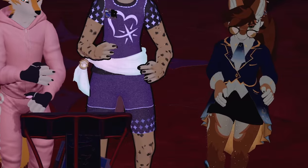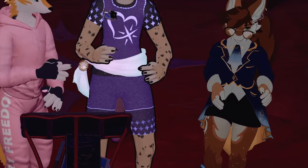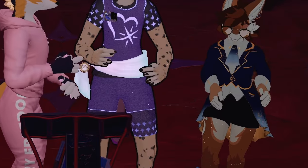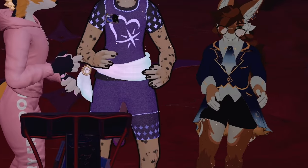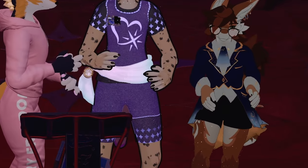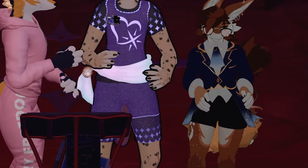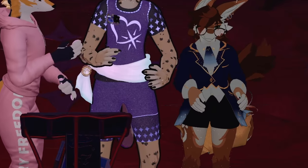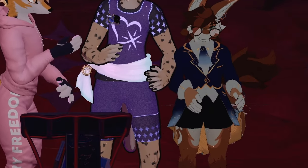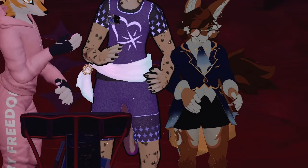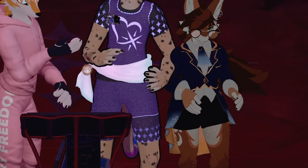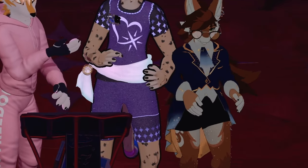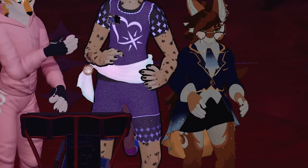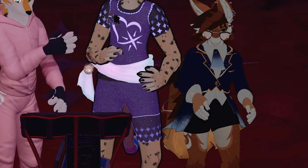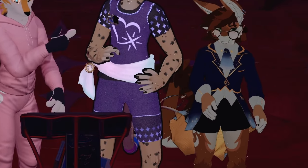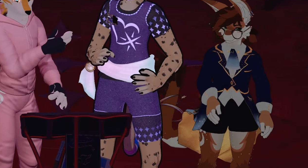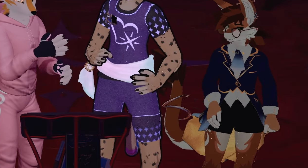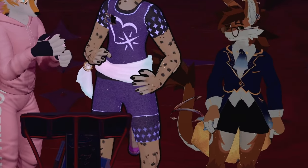All right, we'll let our teachers come up and show that sign real quick.